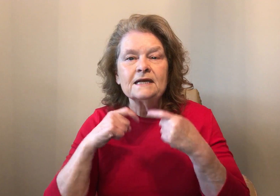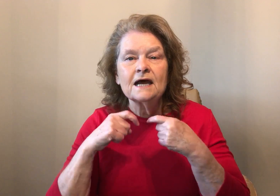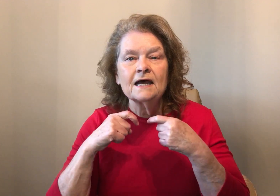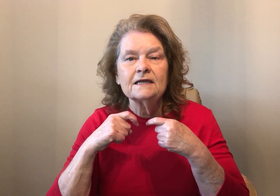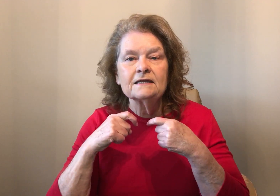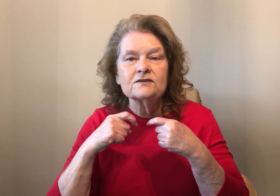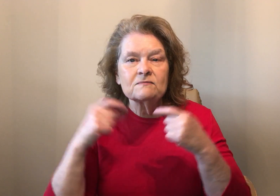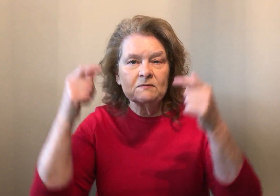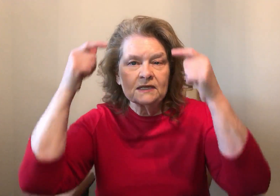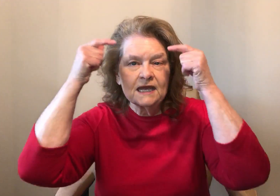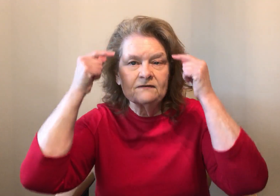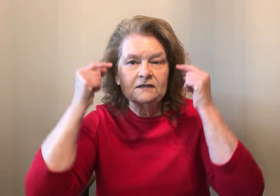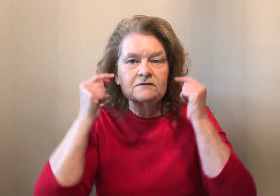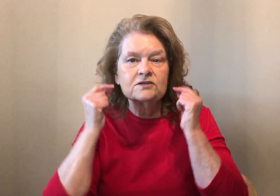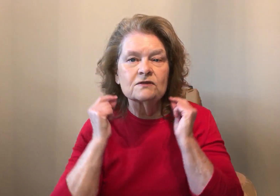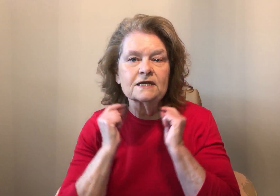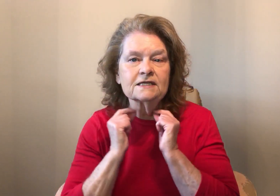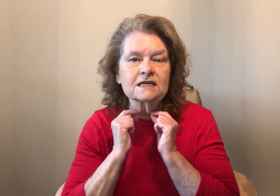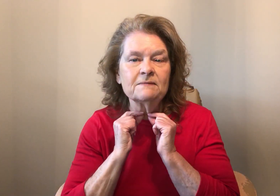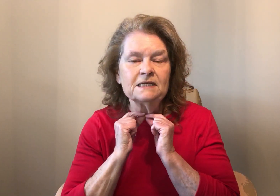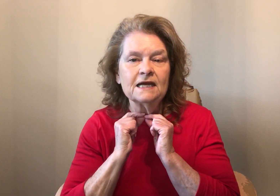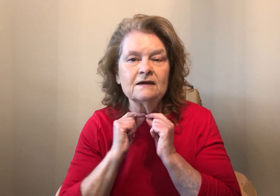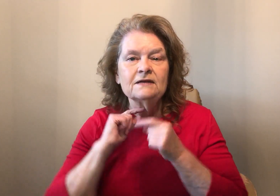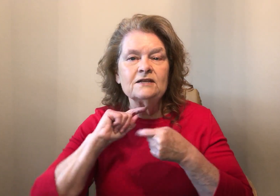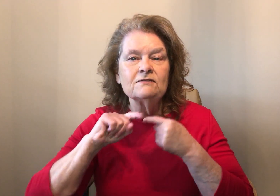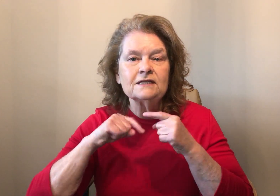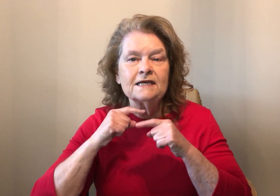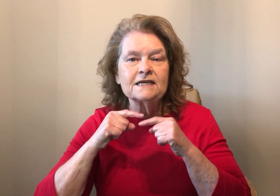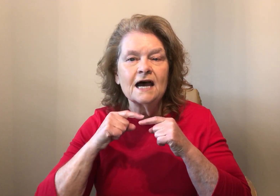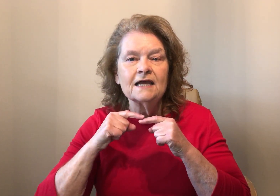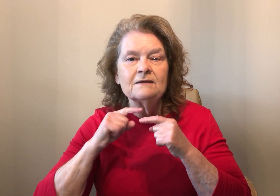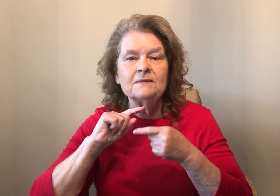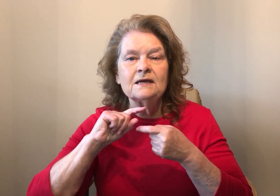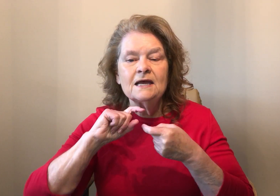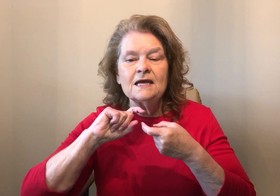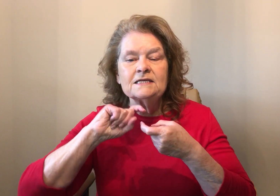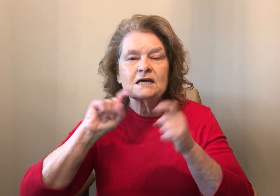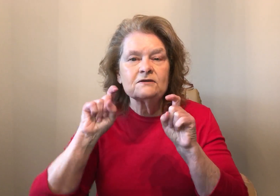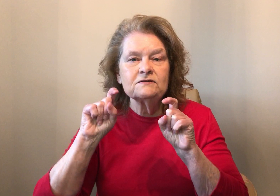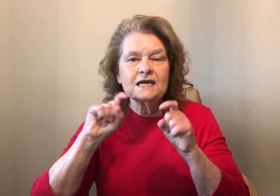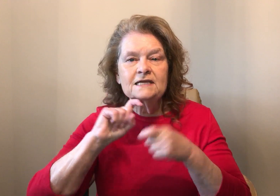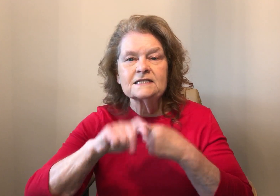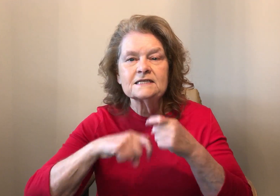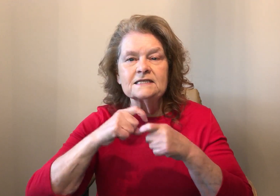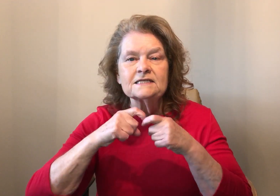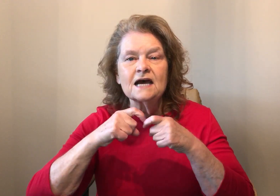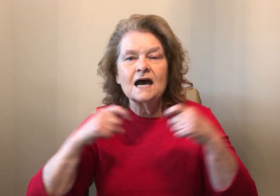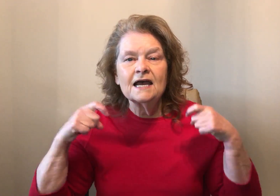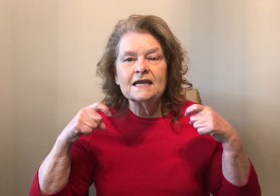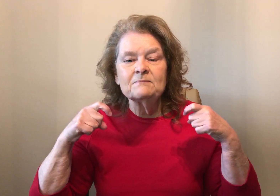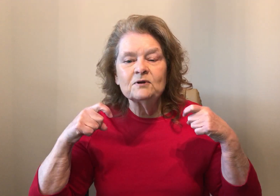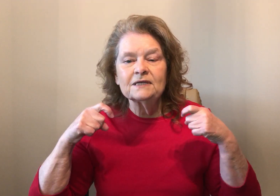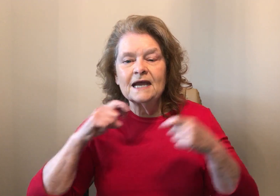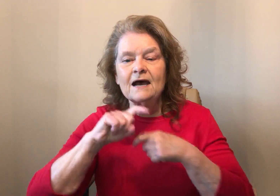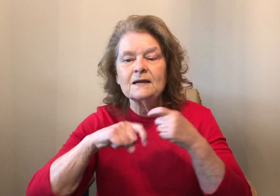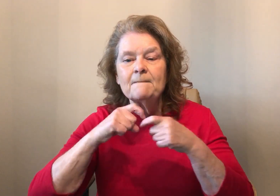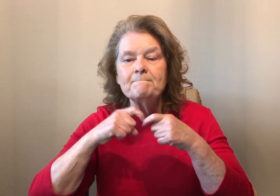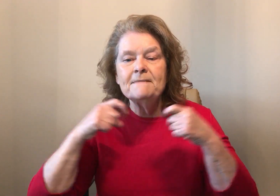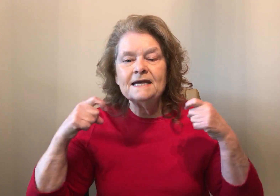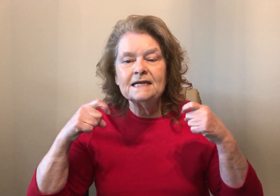Mennonite. Because remember they have the little strings coming down and they tie them. So use X's, tie and pull it out.